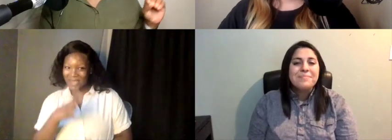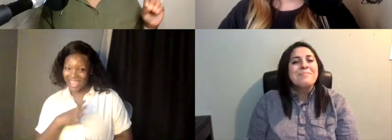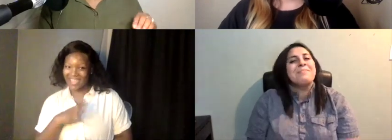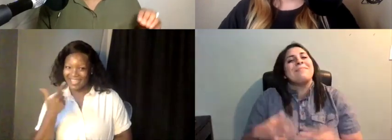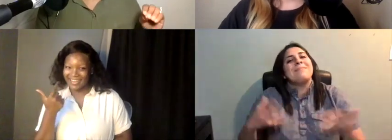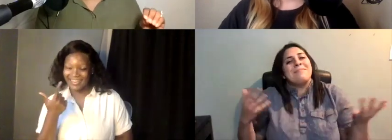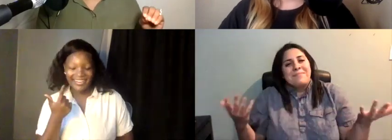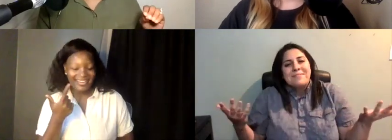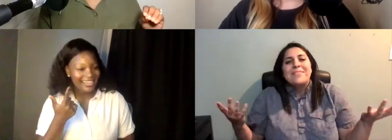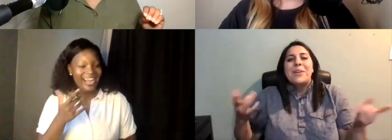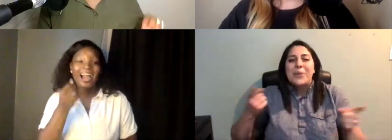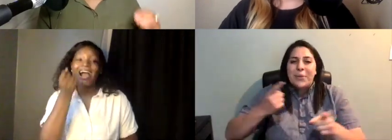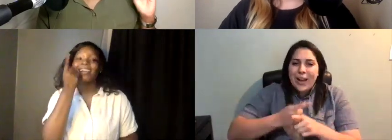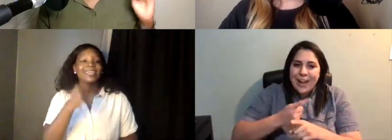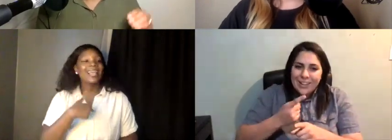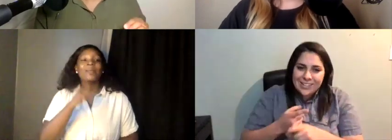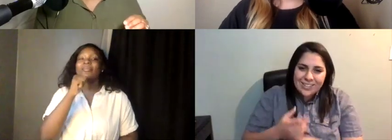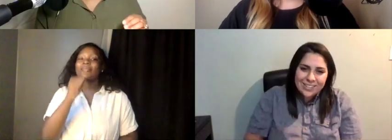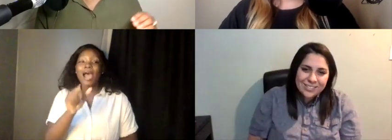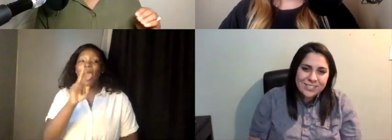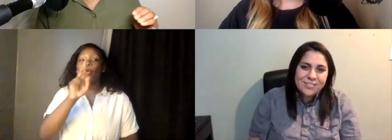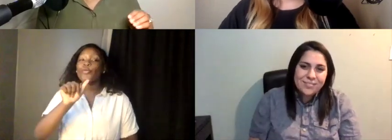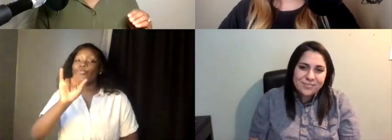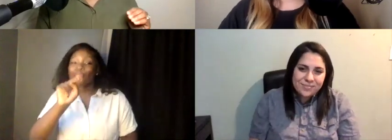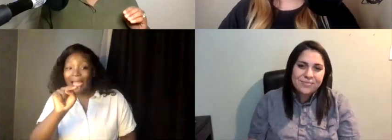I'm not Ryan from California. I'm Ryann.